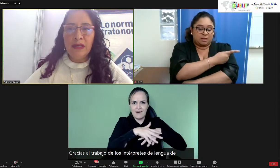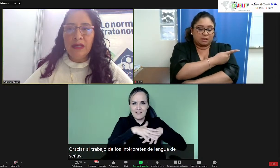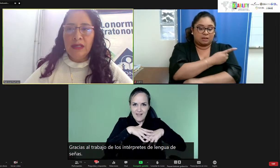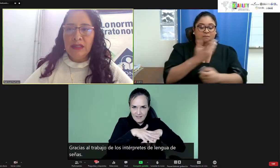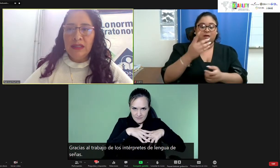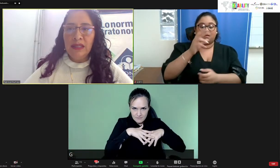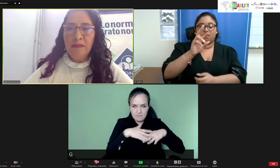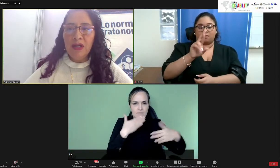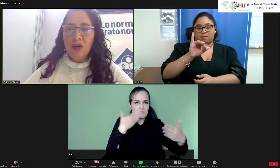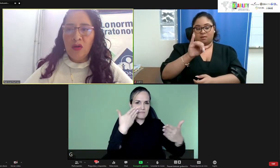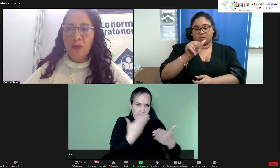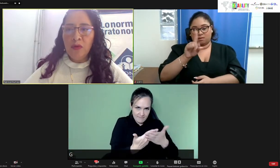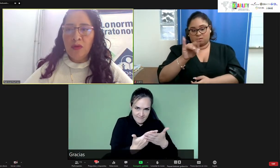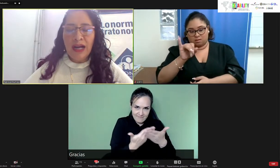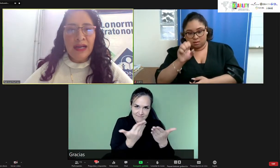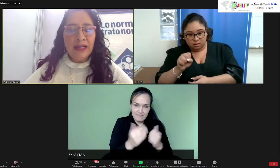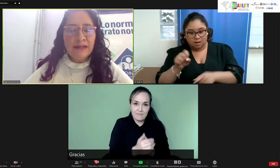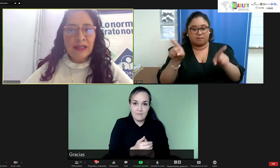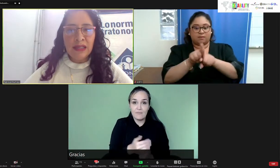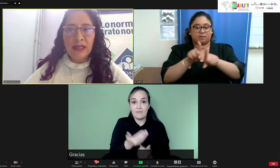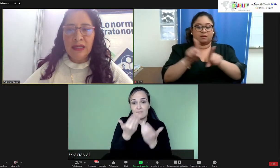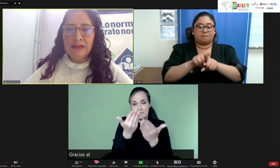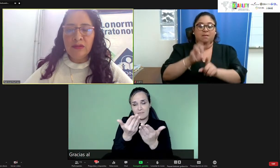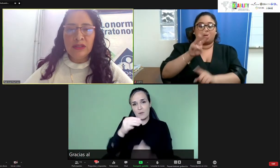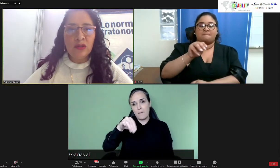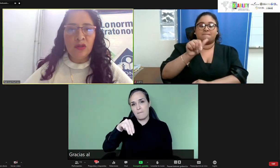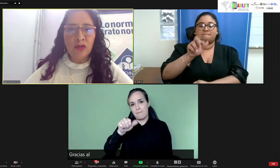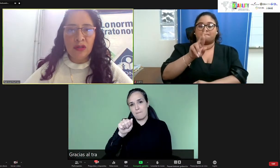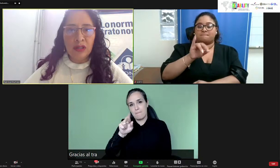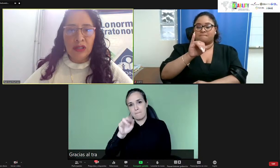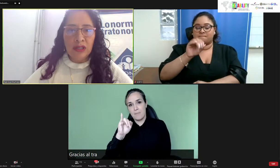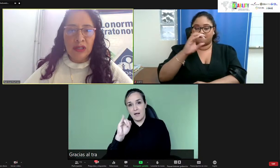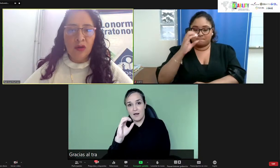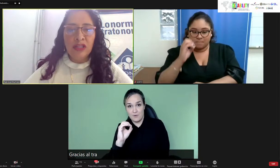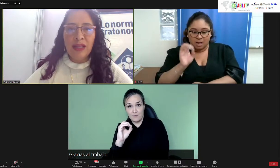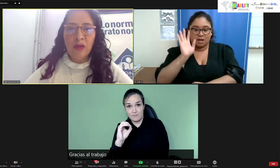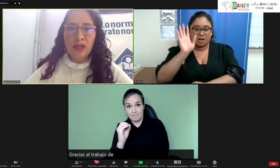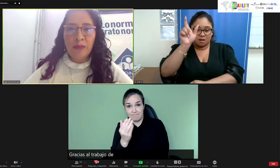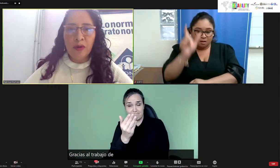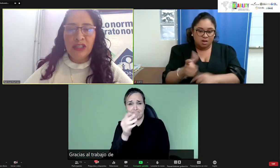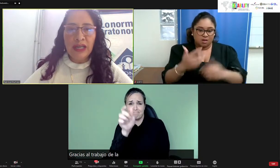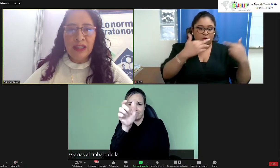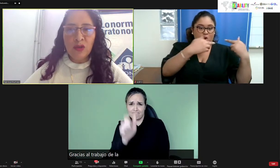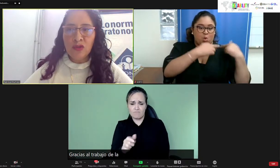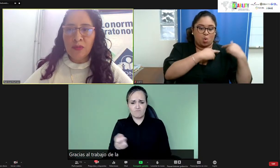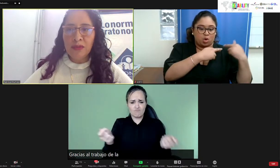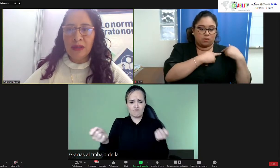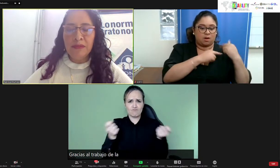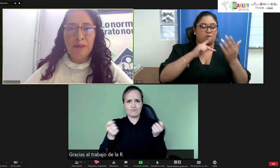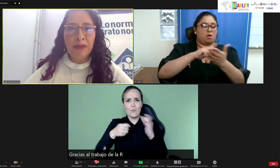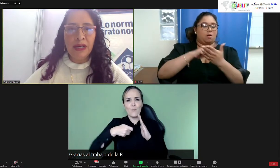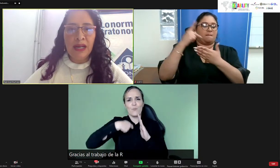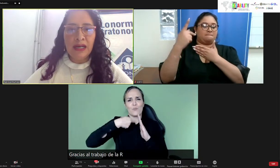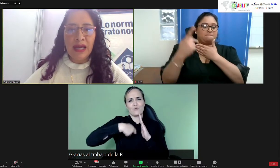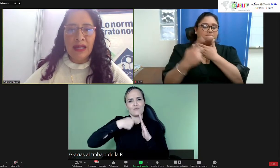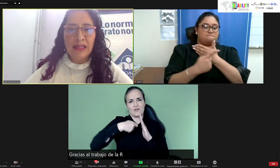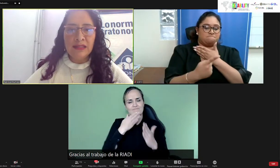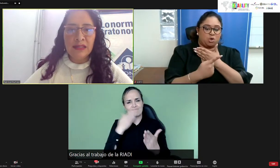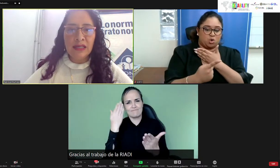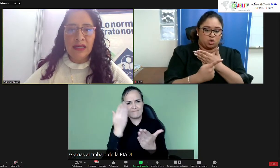members of the realities mario purus who is our project